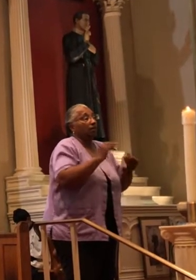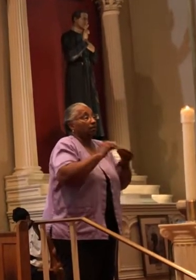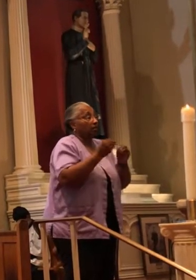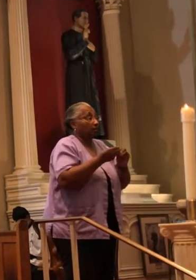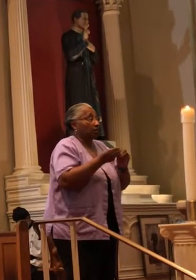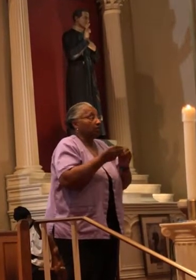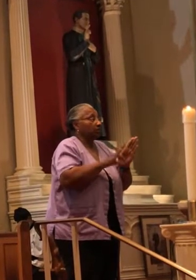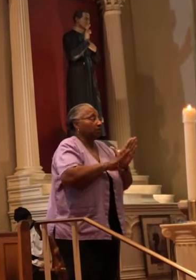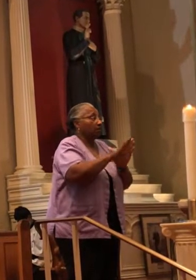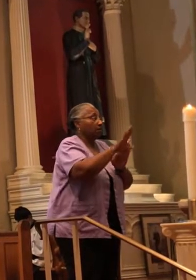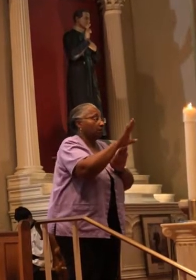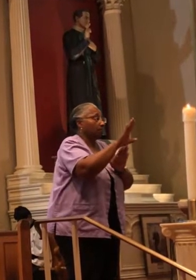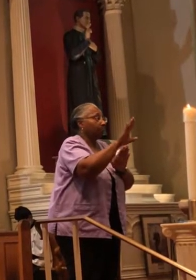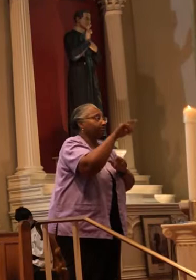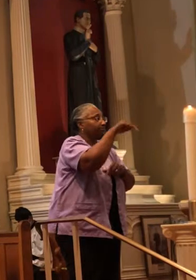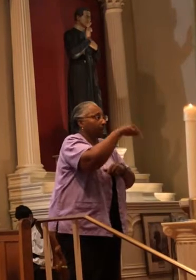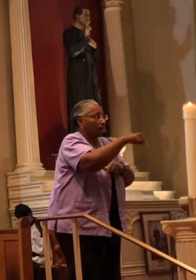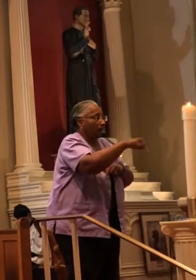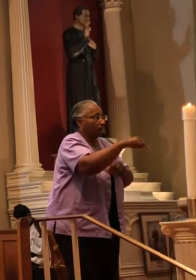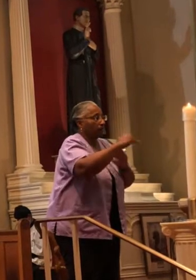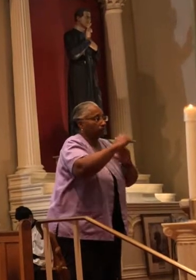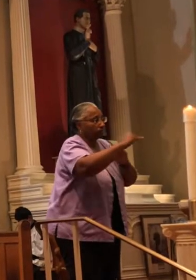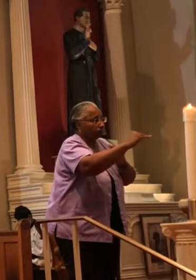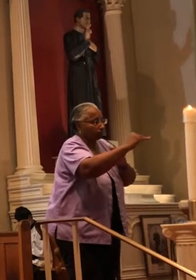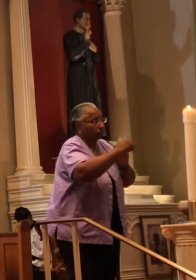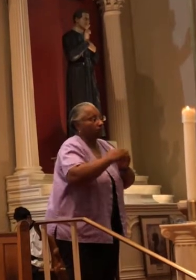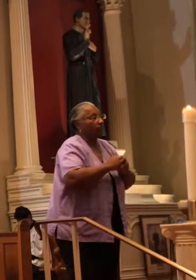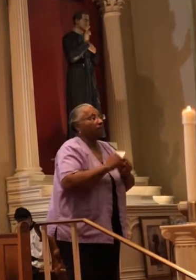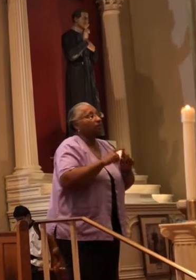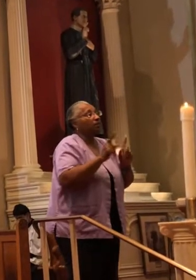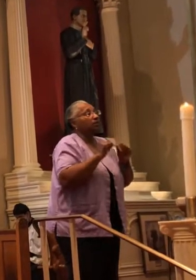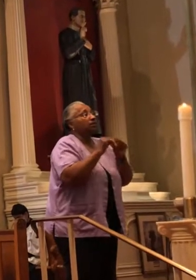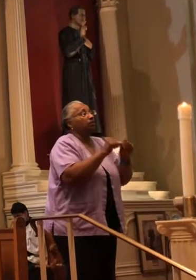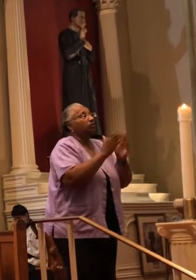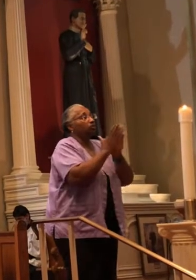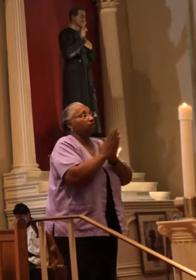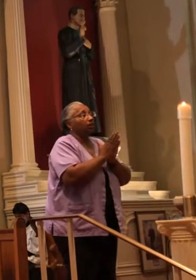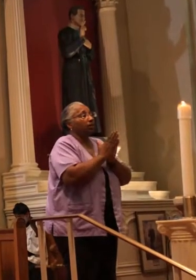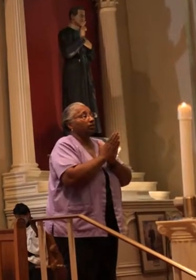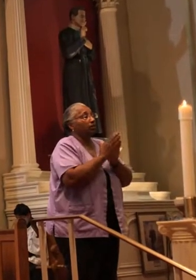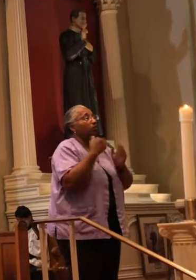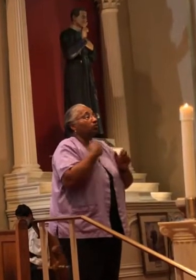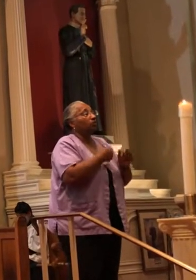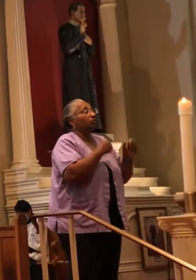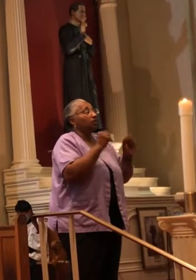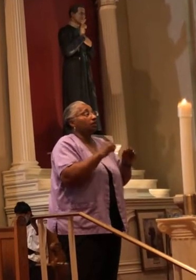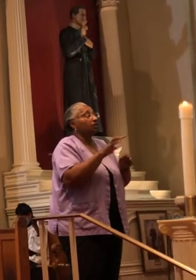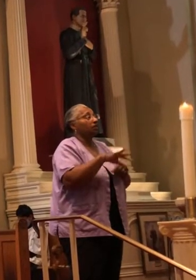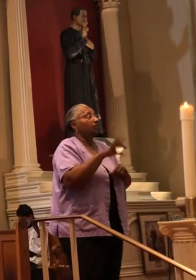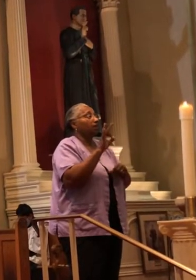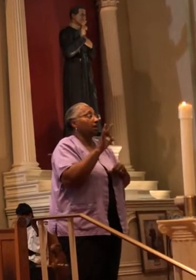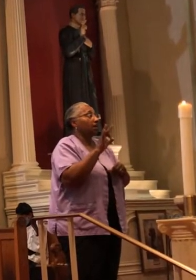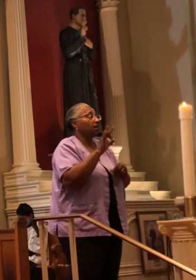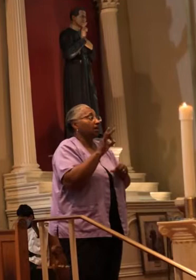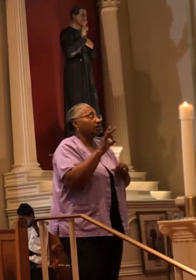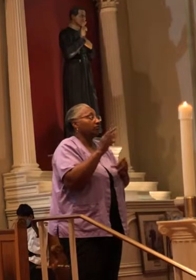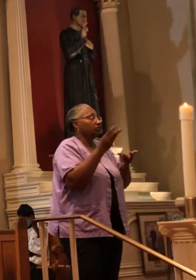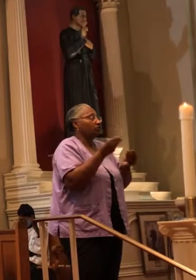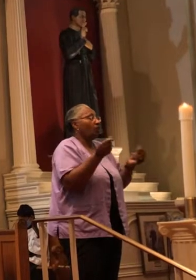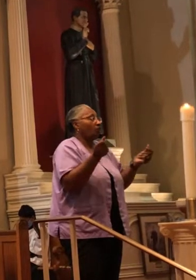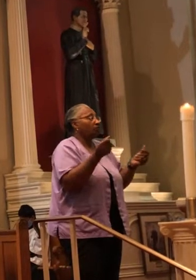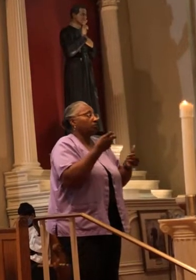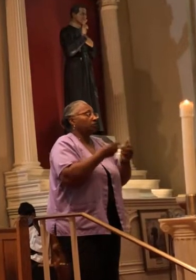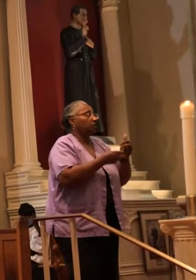cases reported in our state, but we continue praying that we may find solutions and